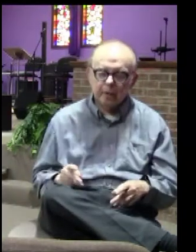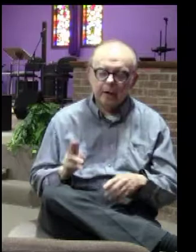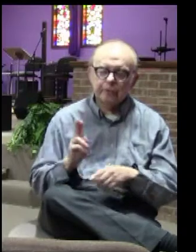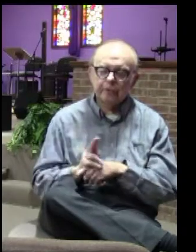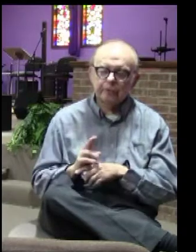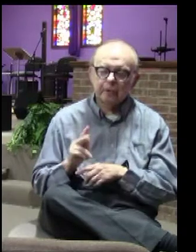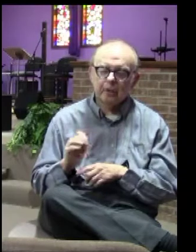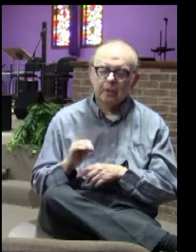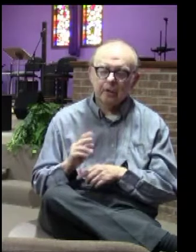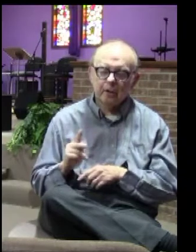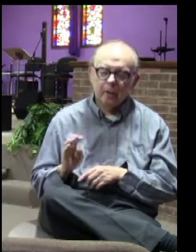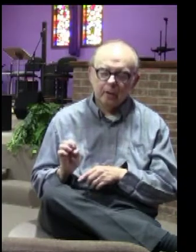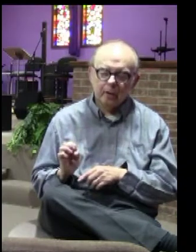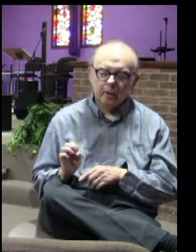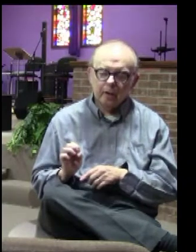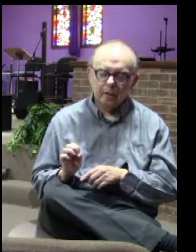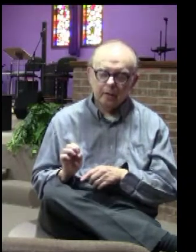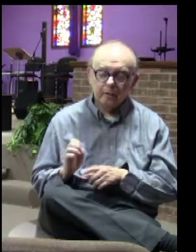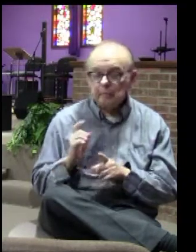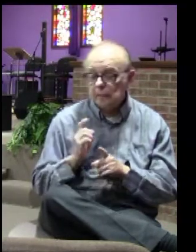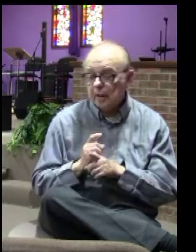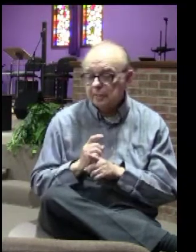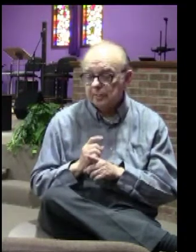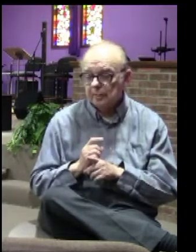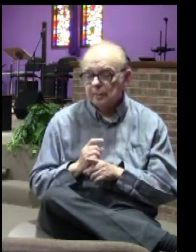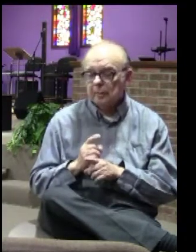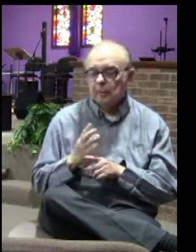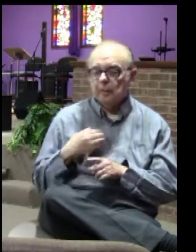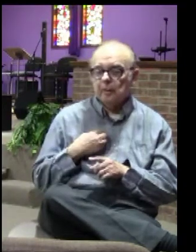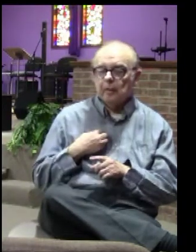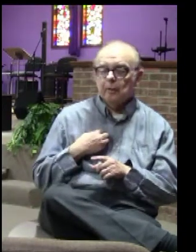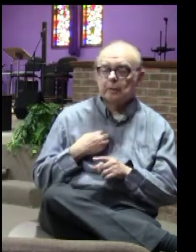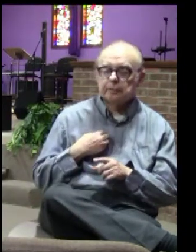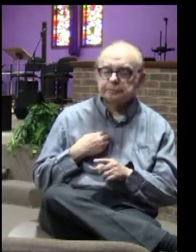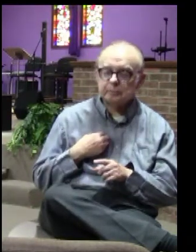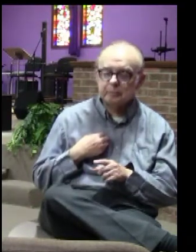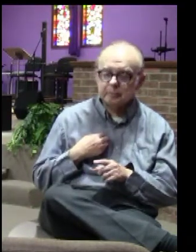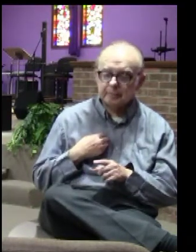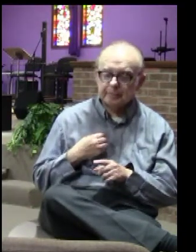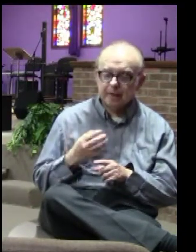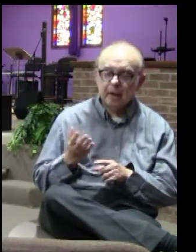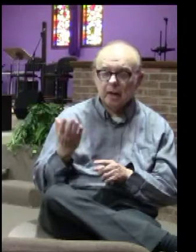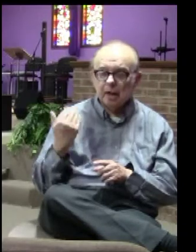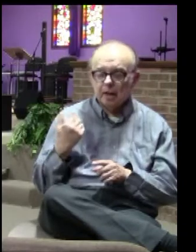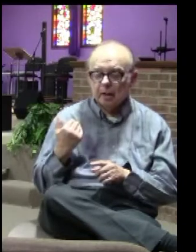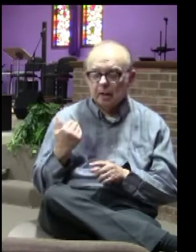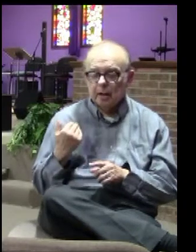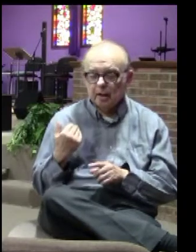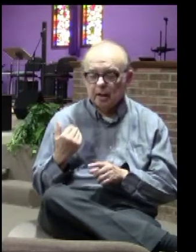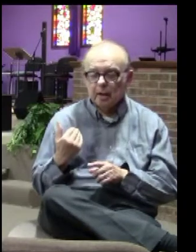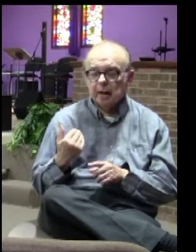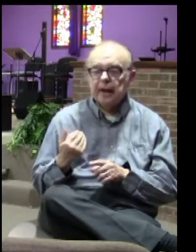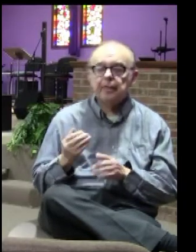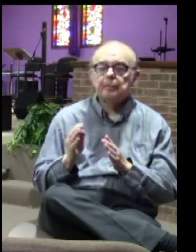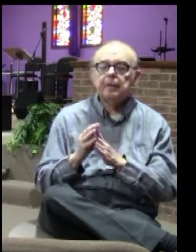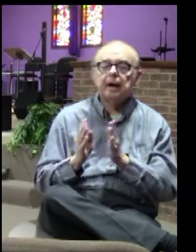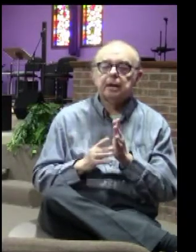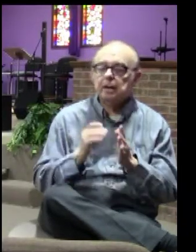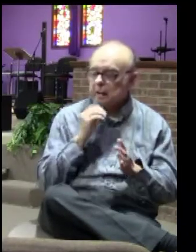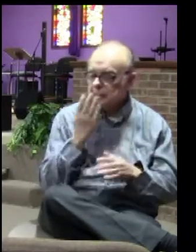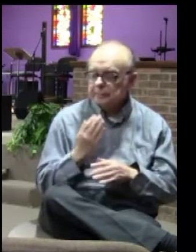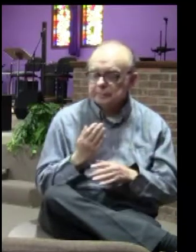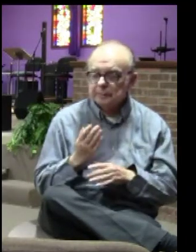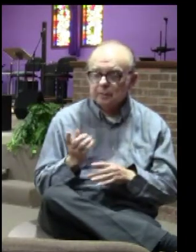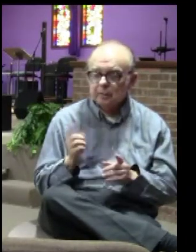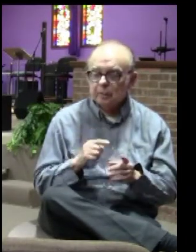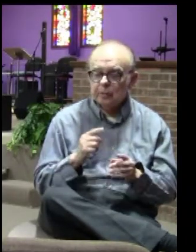the brakes and operate the brakes properly, so that you're operating the brakes in the back and not the brakes in the front, where